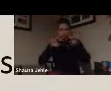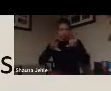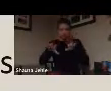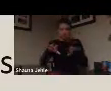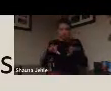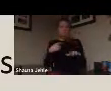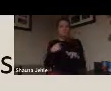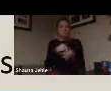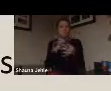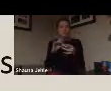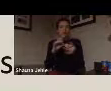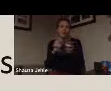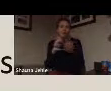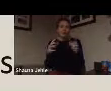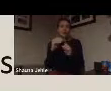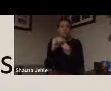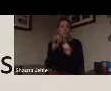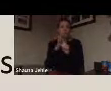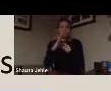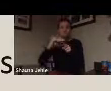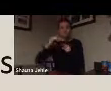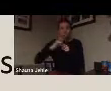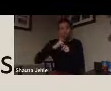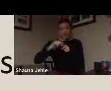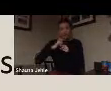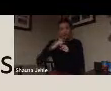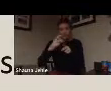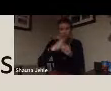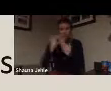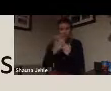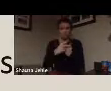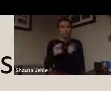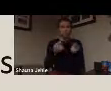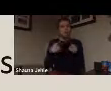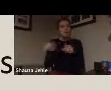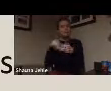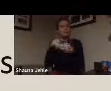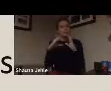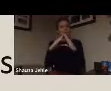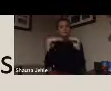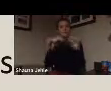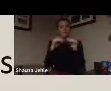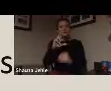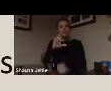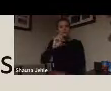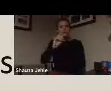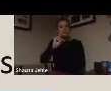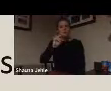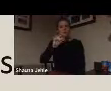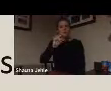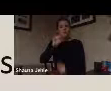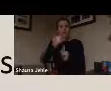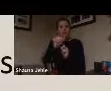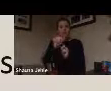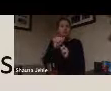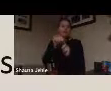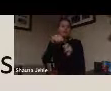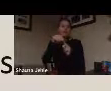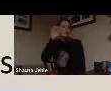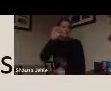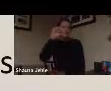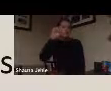about the orientation and training program. That happens in Romania, which is, you know, the same geographical region as Eurasia.